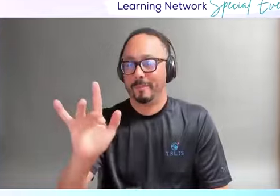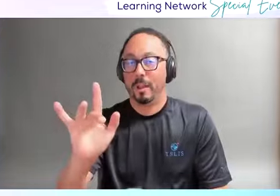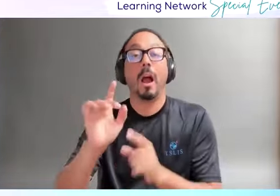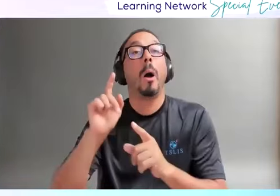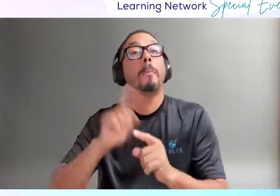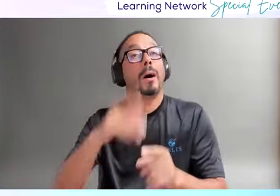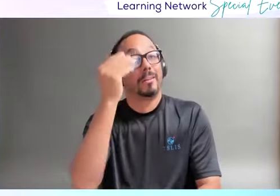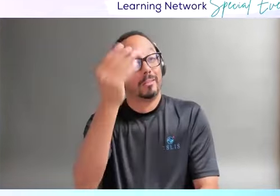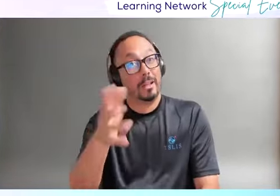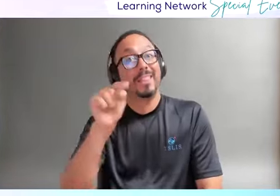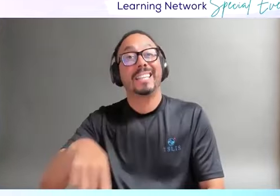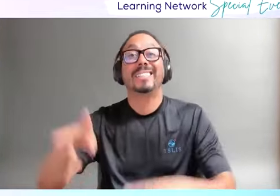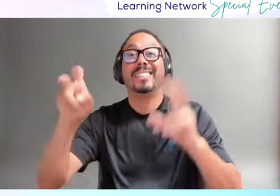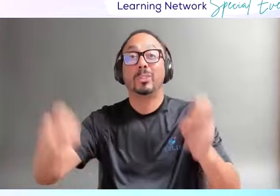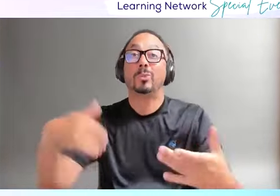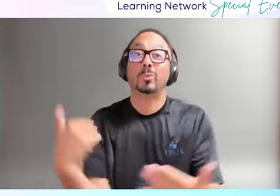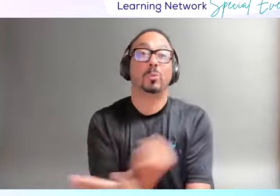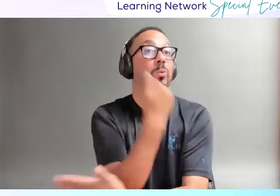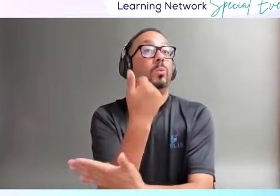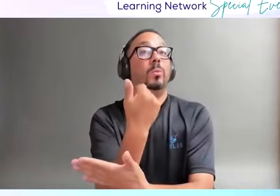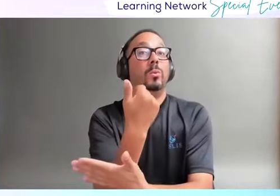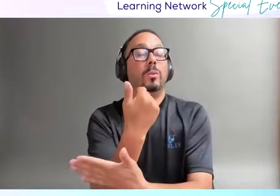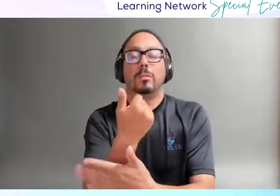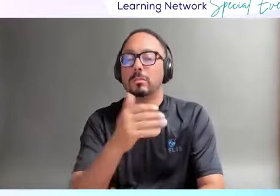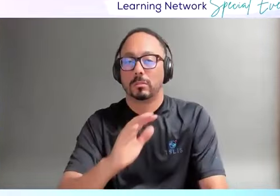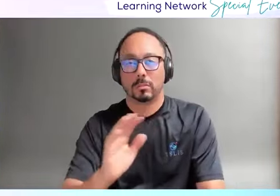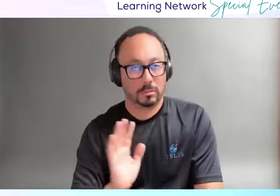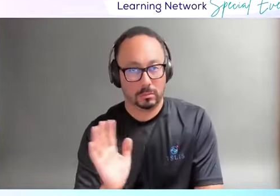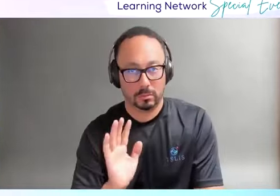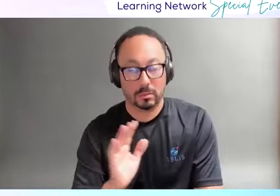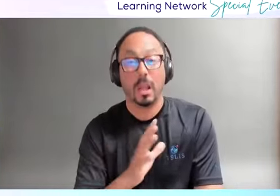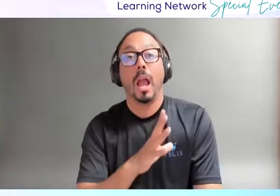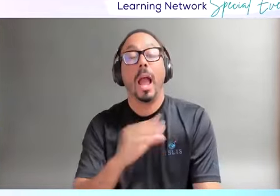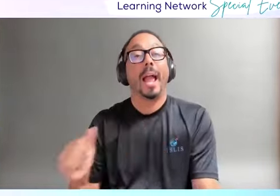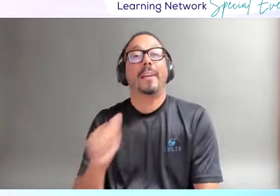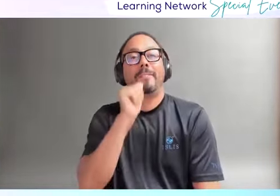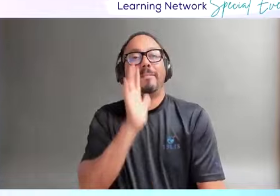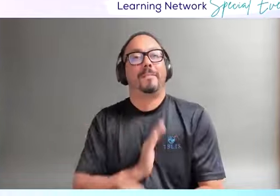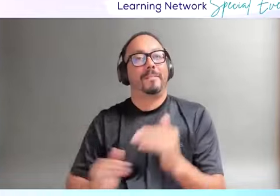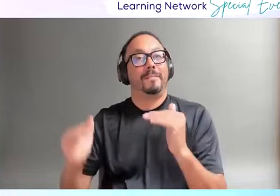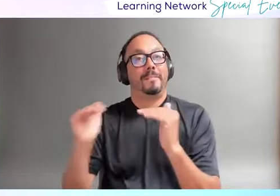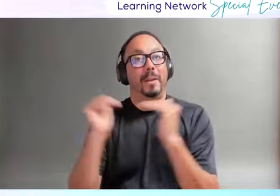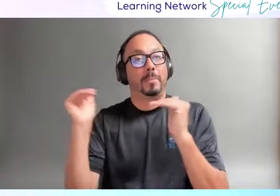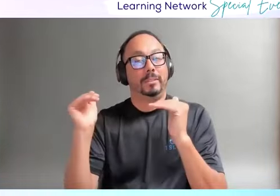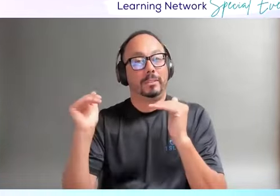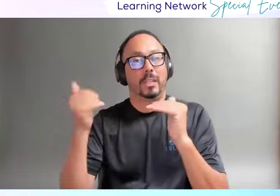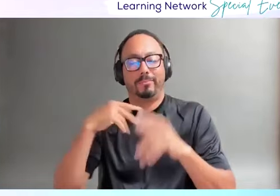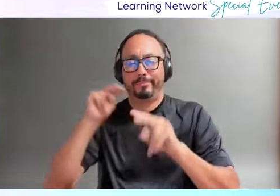new, and it's not new to being observed by feminists. And it is interesting to think about